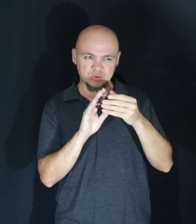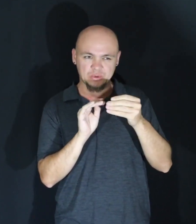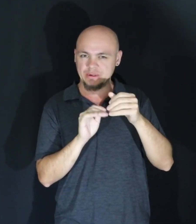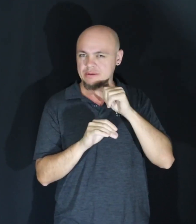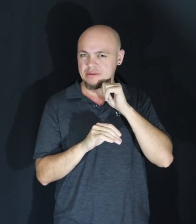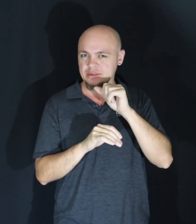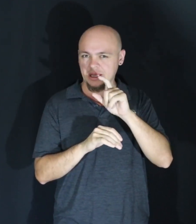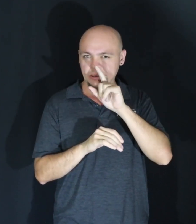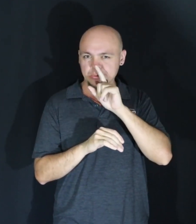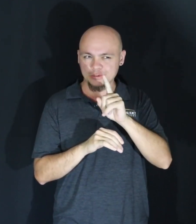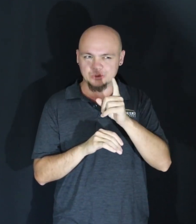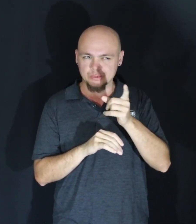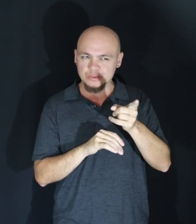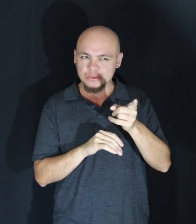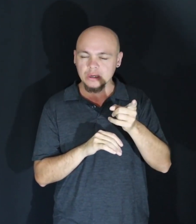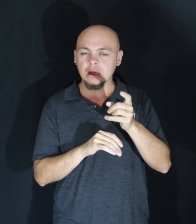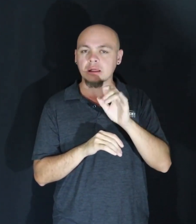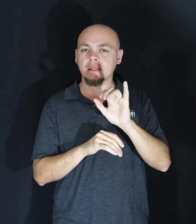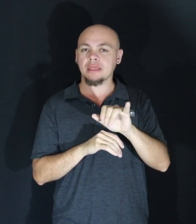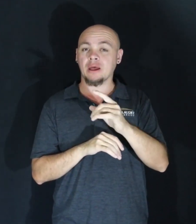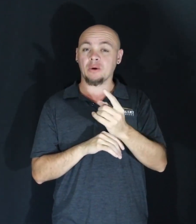That one question alone